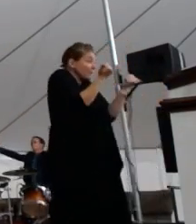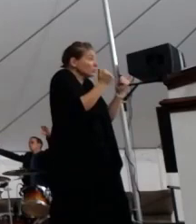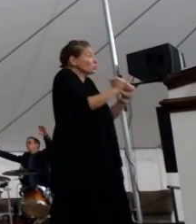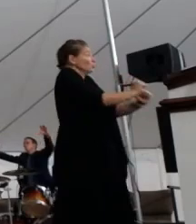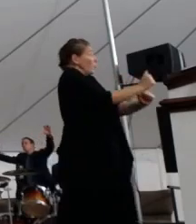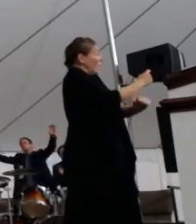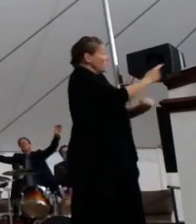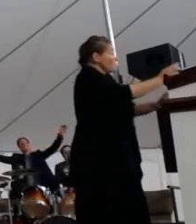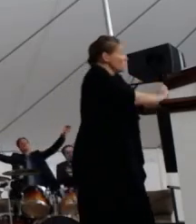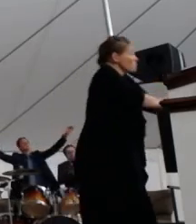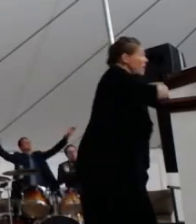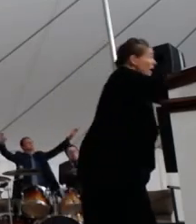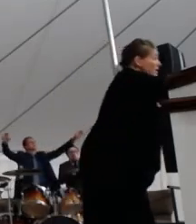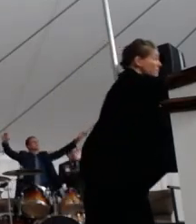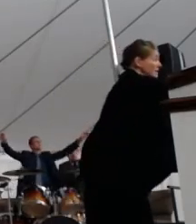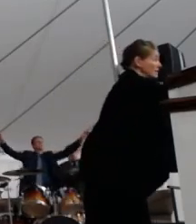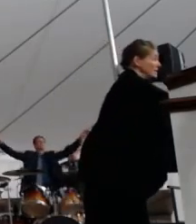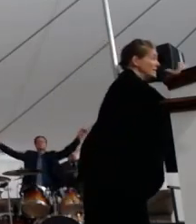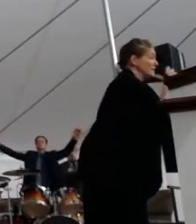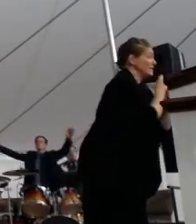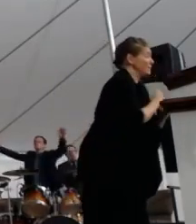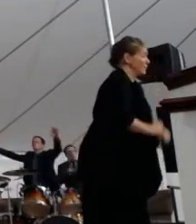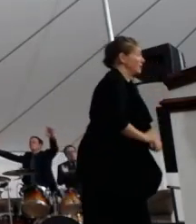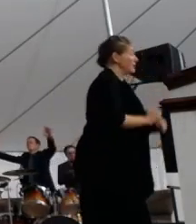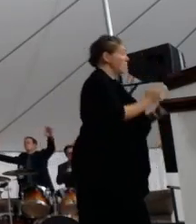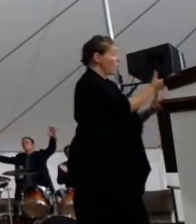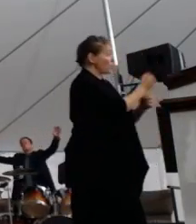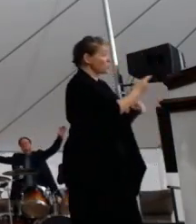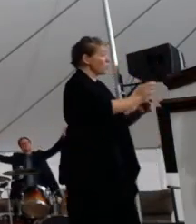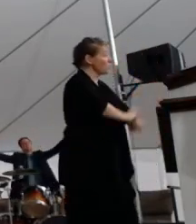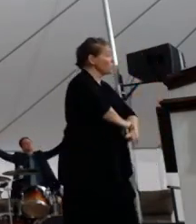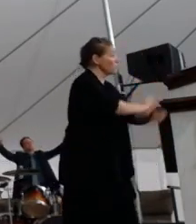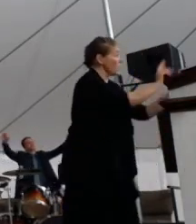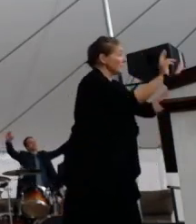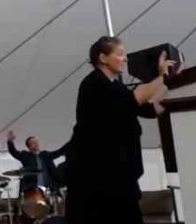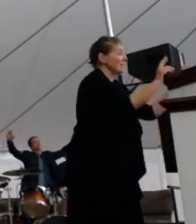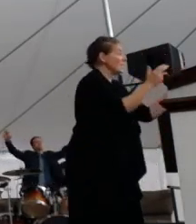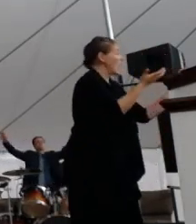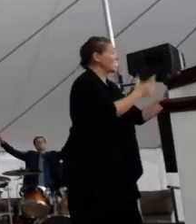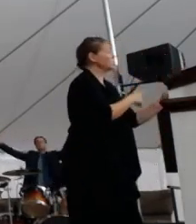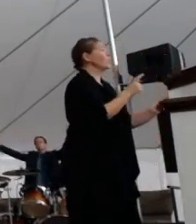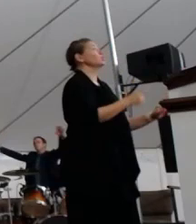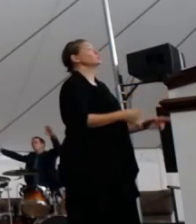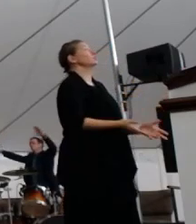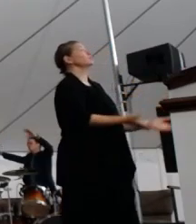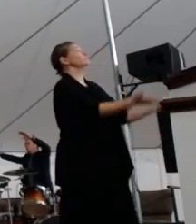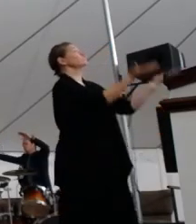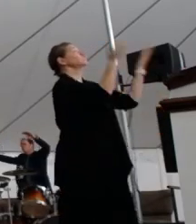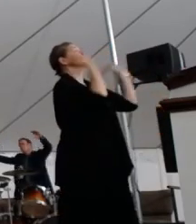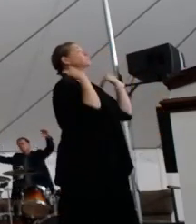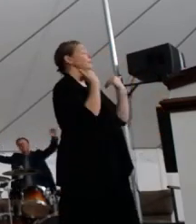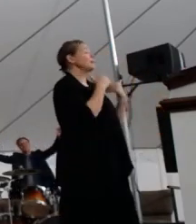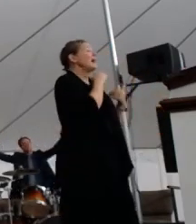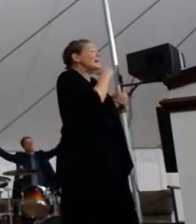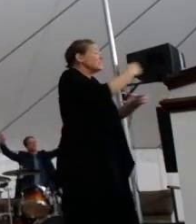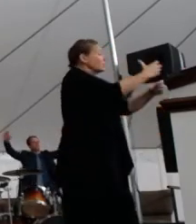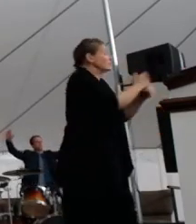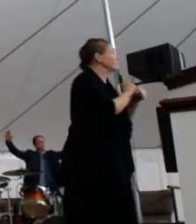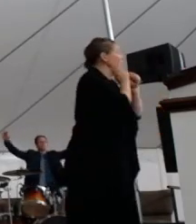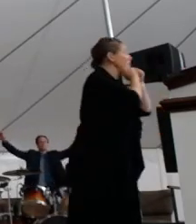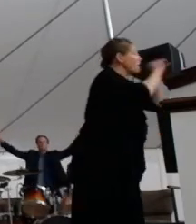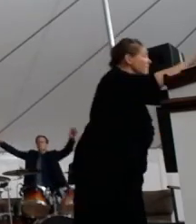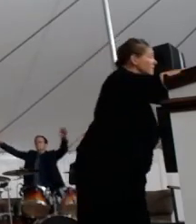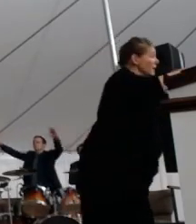you ready to receive. I'm trying to get you ready. I don't want you to leave this tent tonight and not get